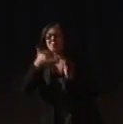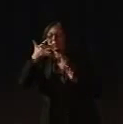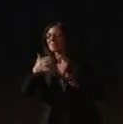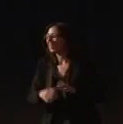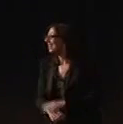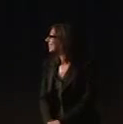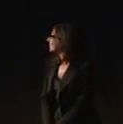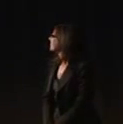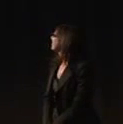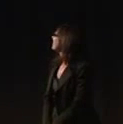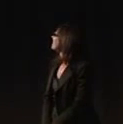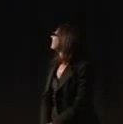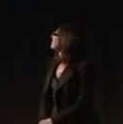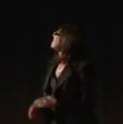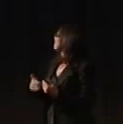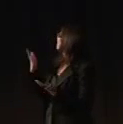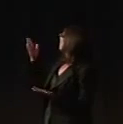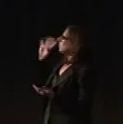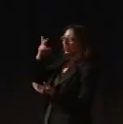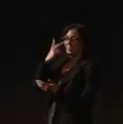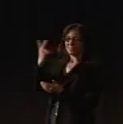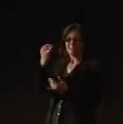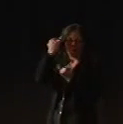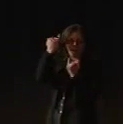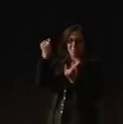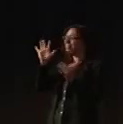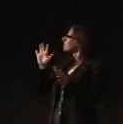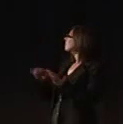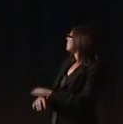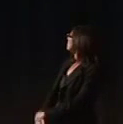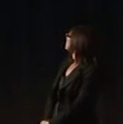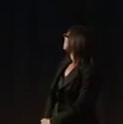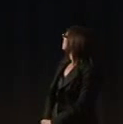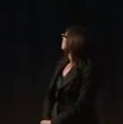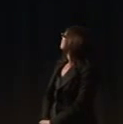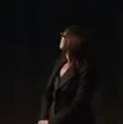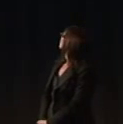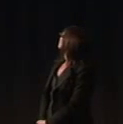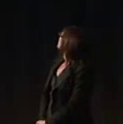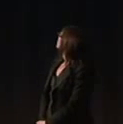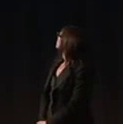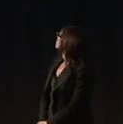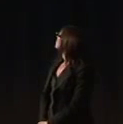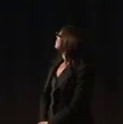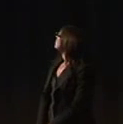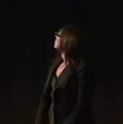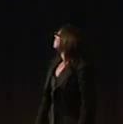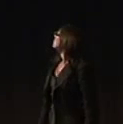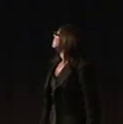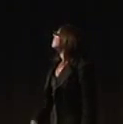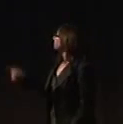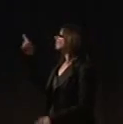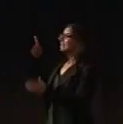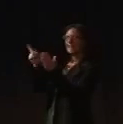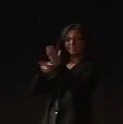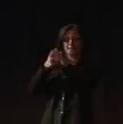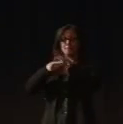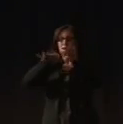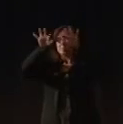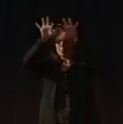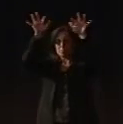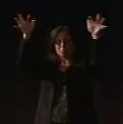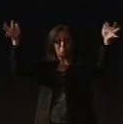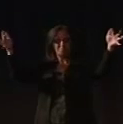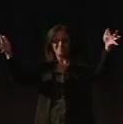what the setup was, where the canopy is sometimes on the top, you, just like here,